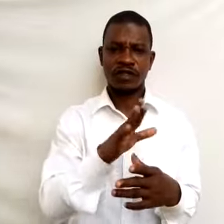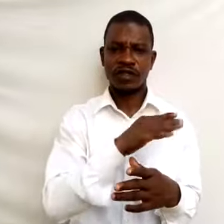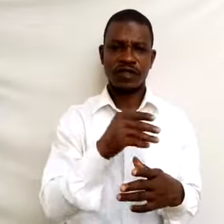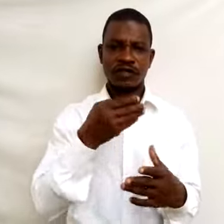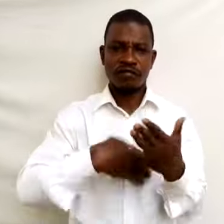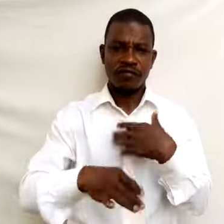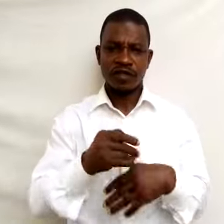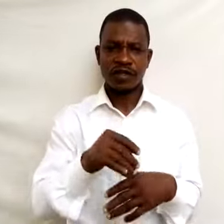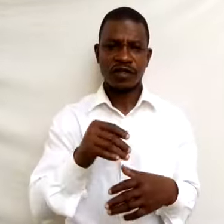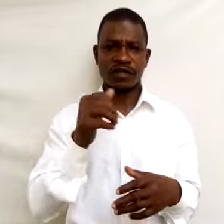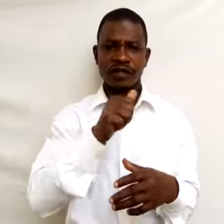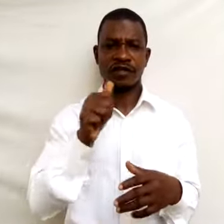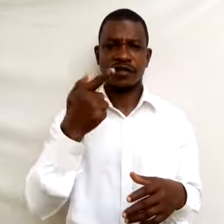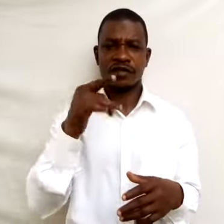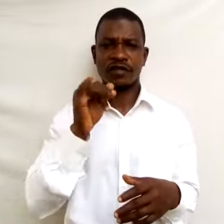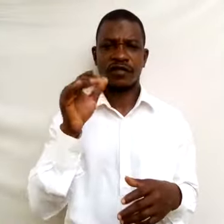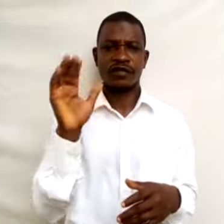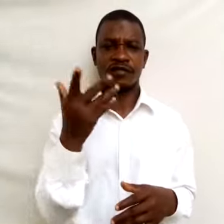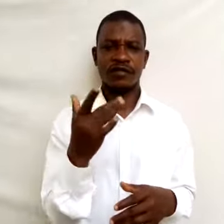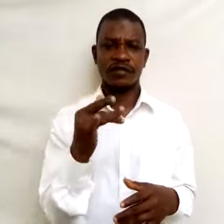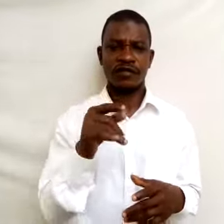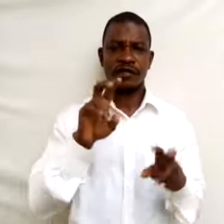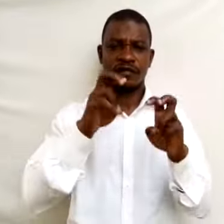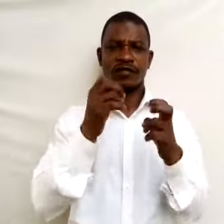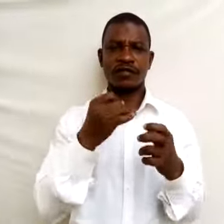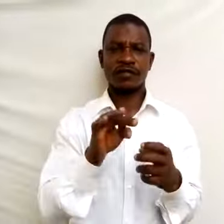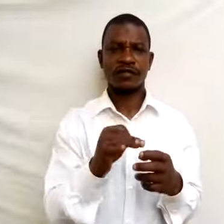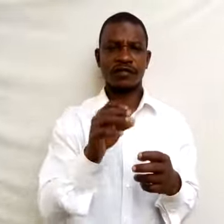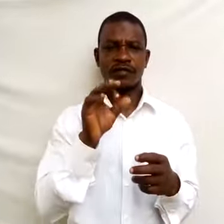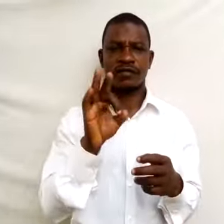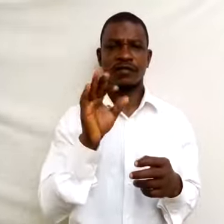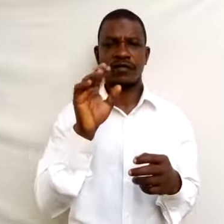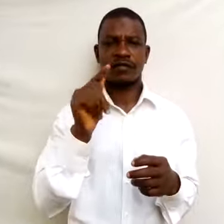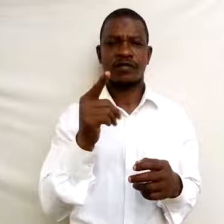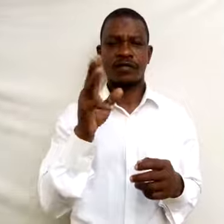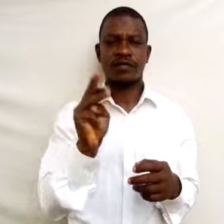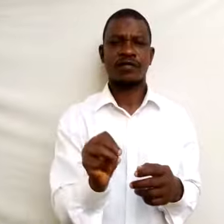age 15. Types of FGM: 1.